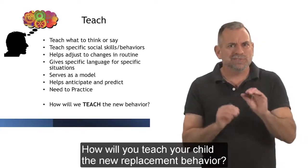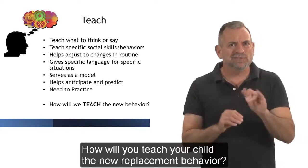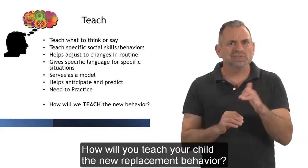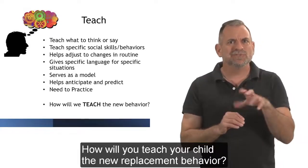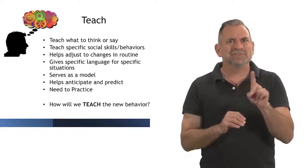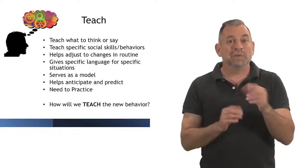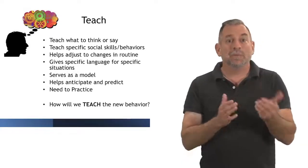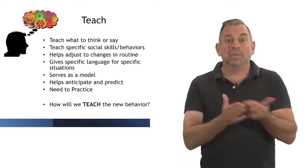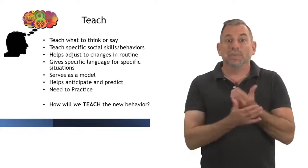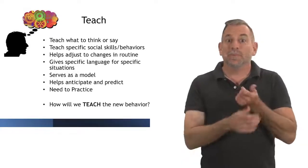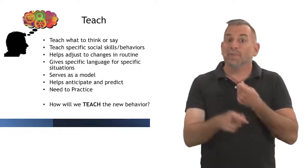behavior?